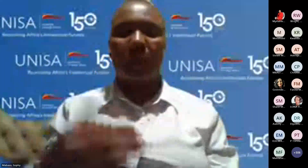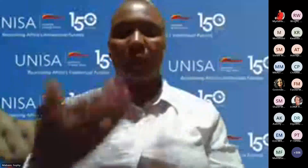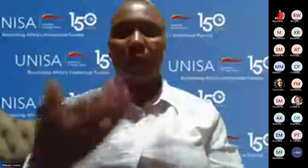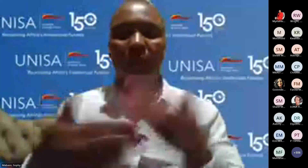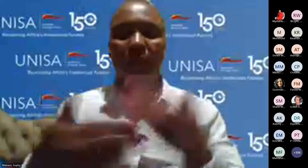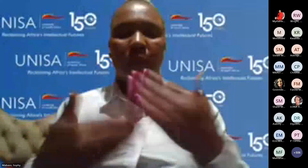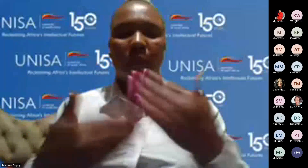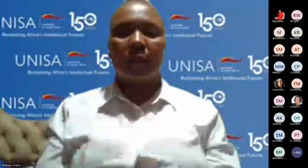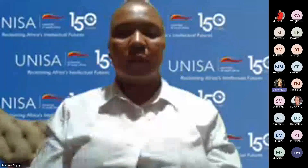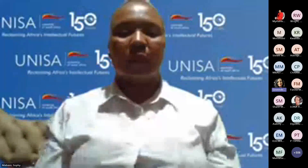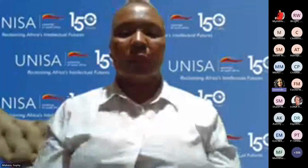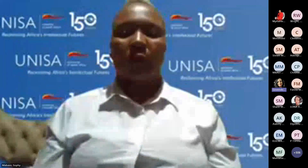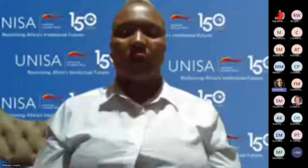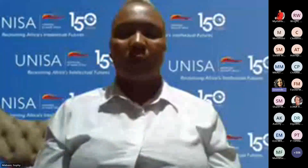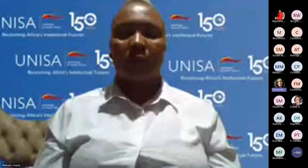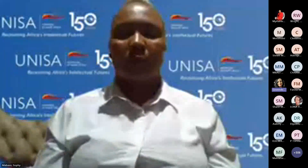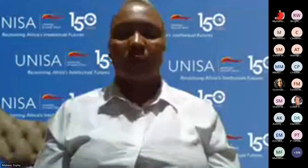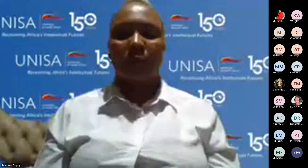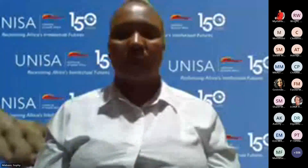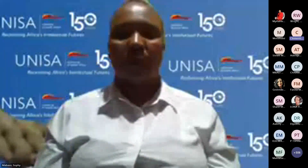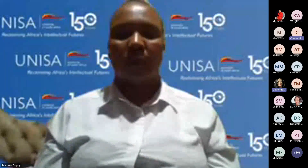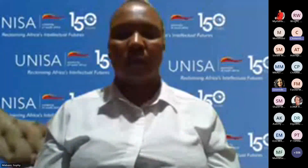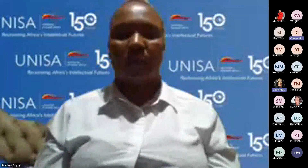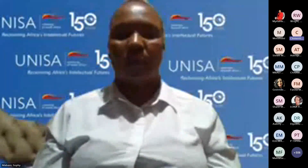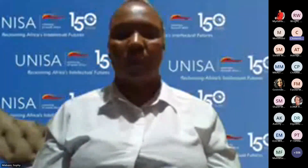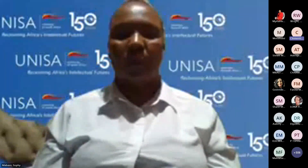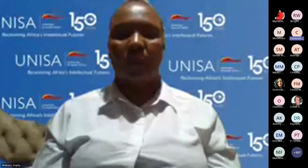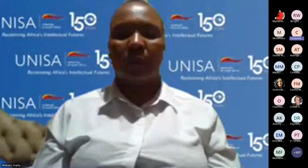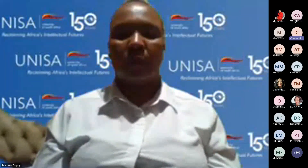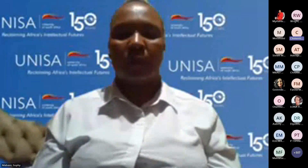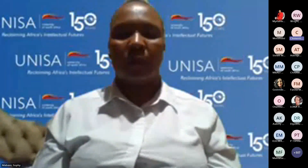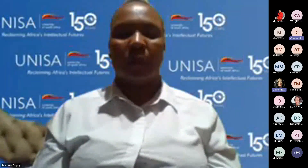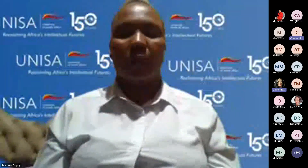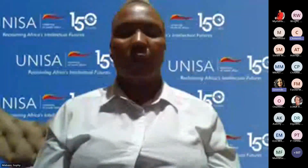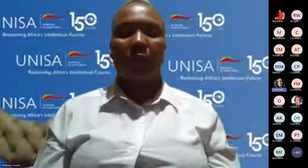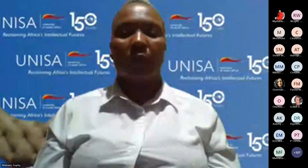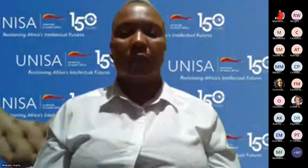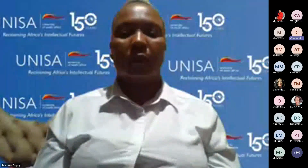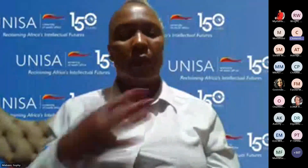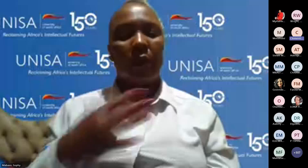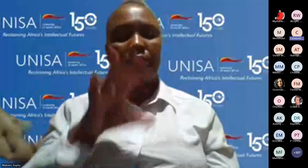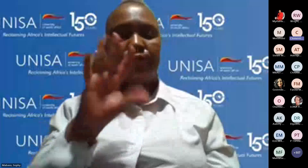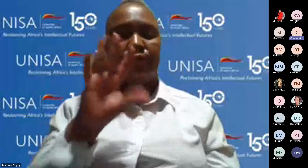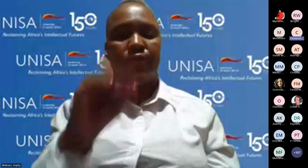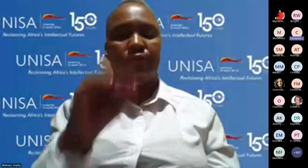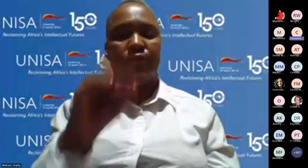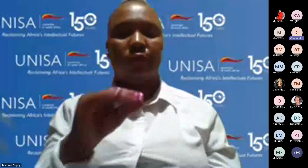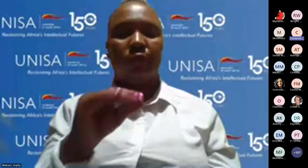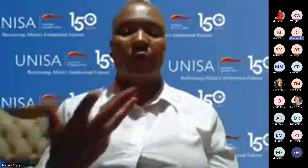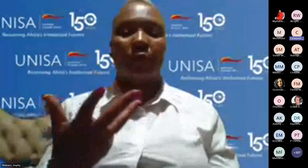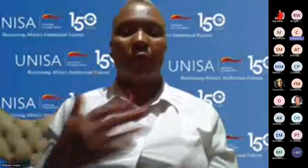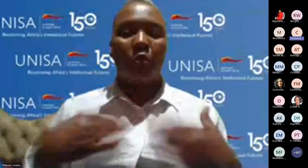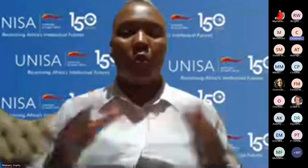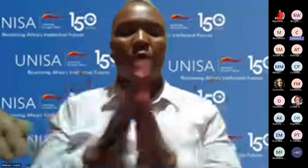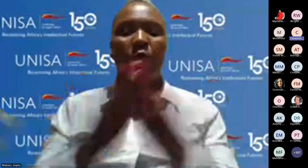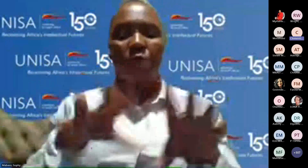Good evening. Good evening. I want to ask in regards of the open book